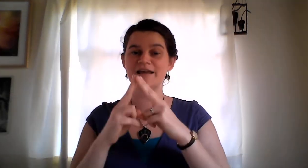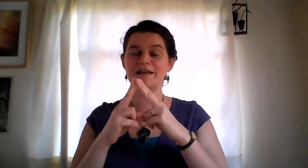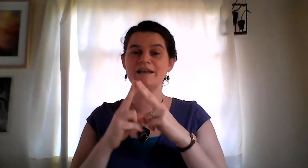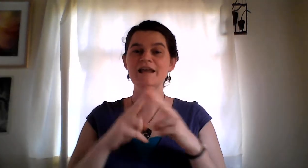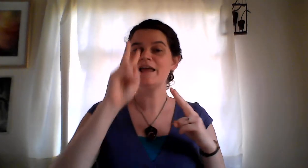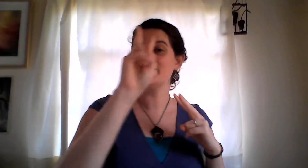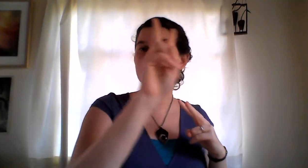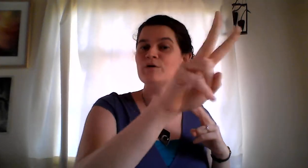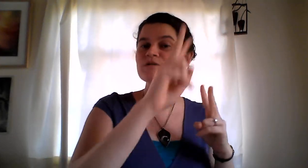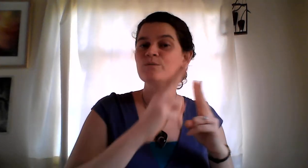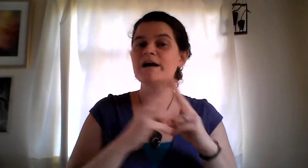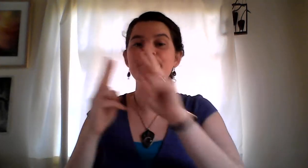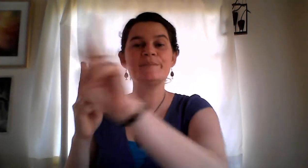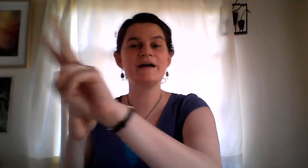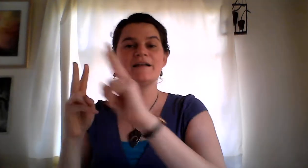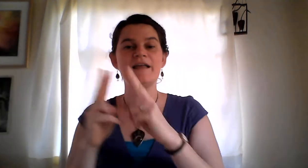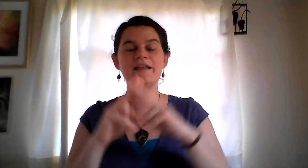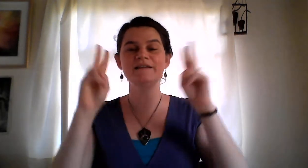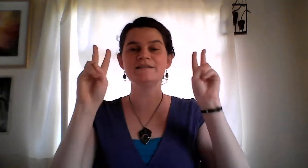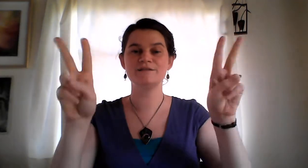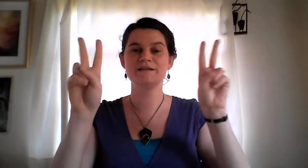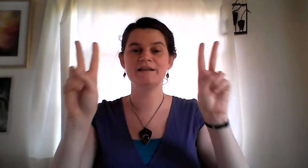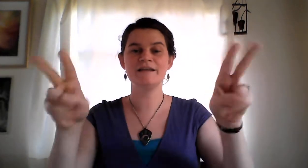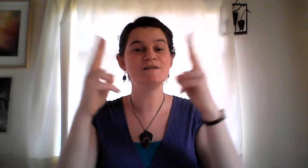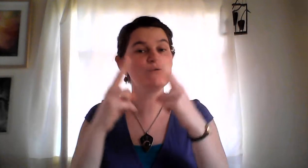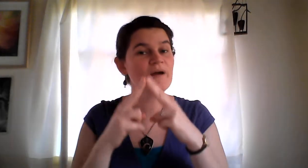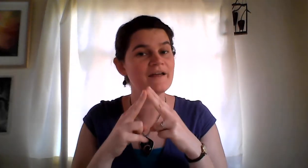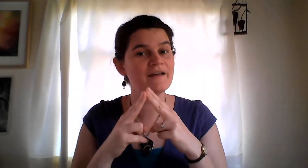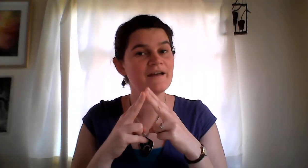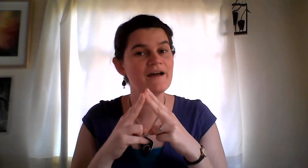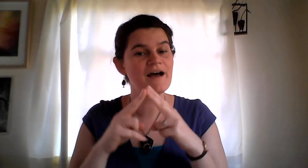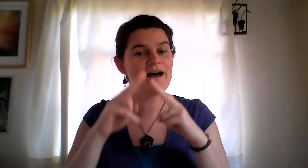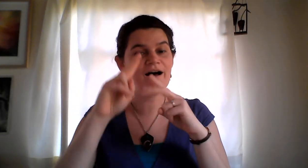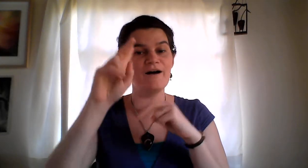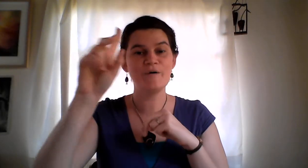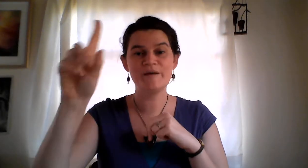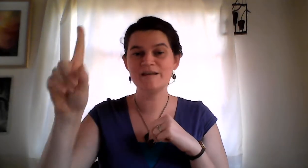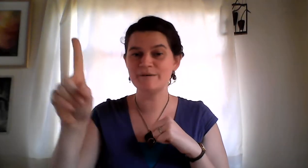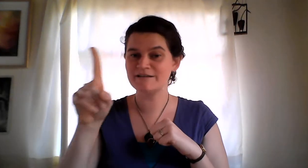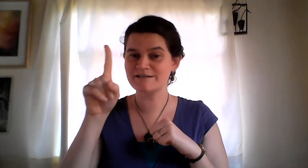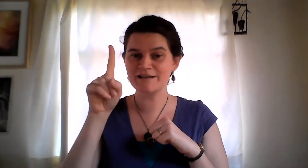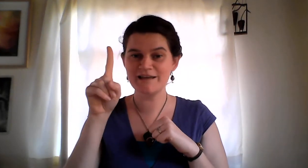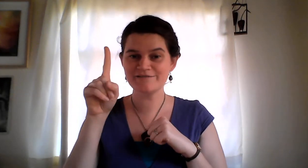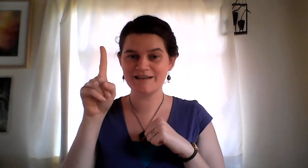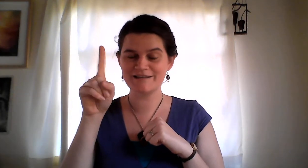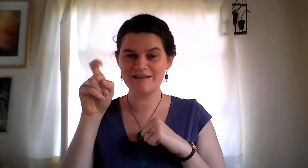he bought one bun and took it away. How many buns were left that day?